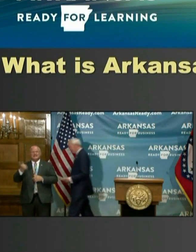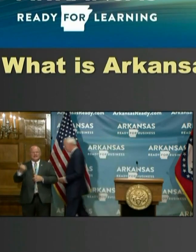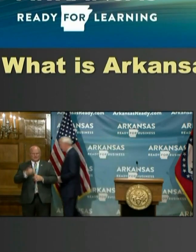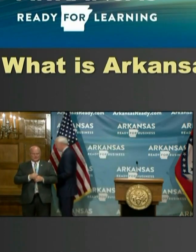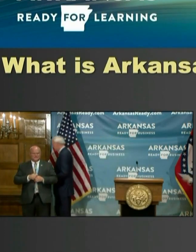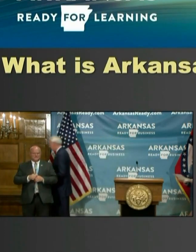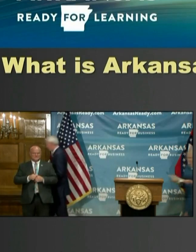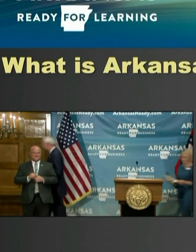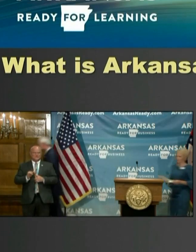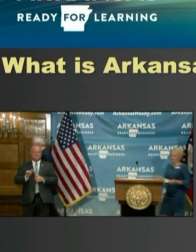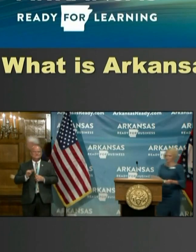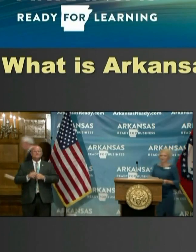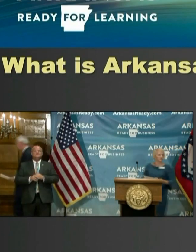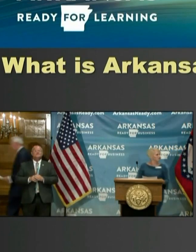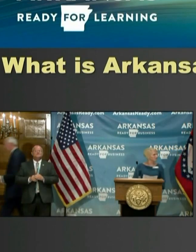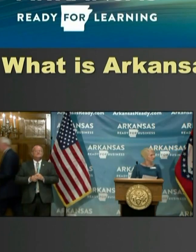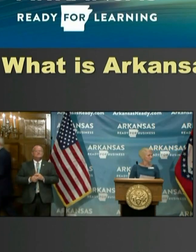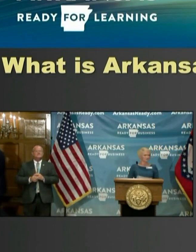behind that.